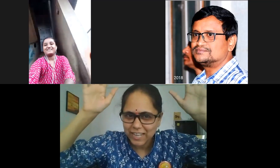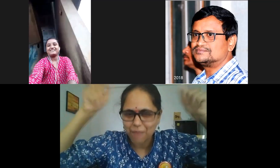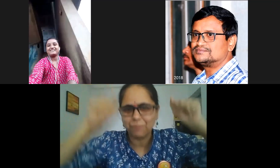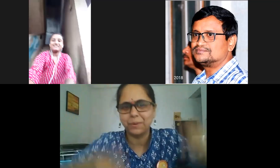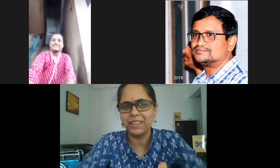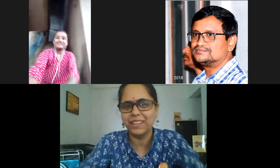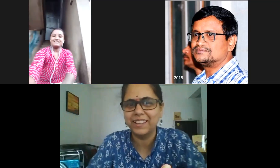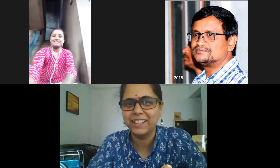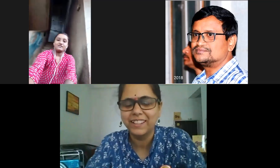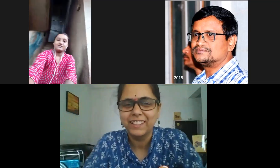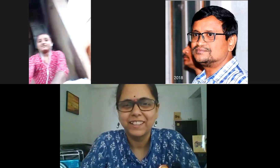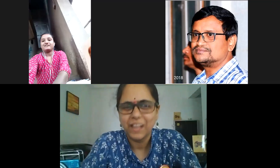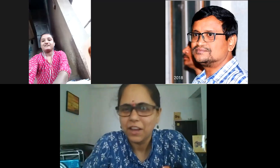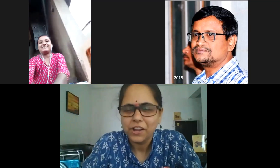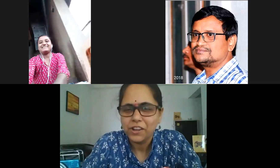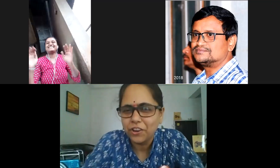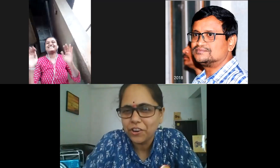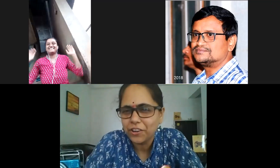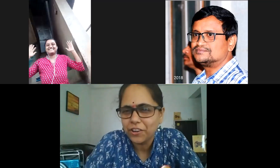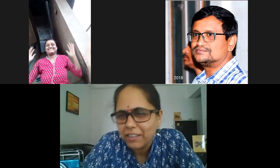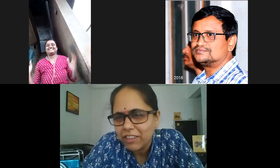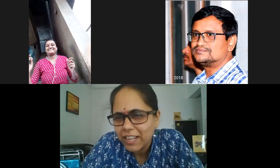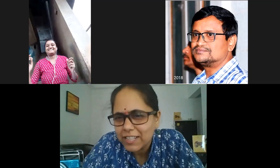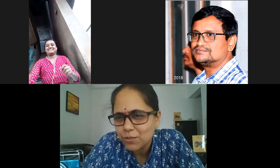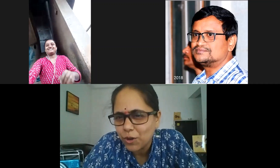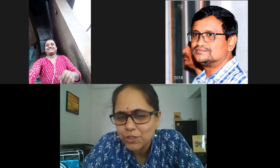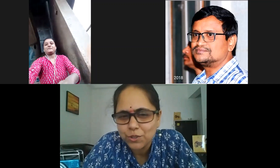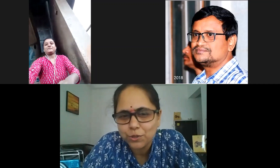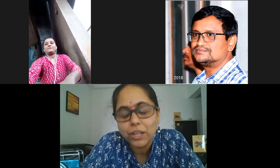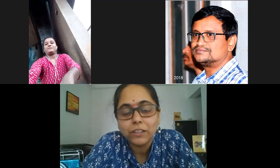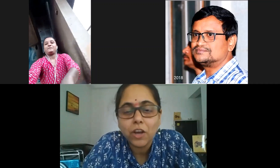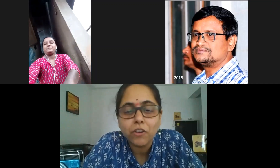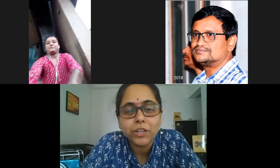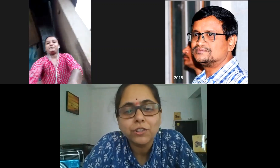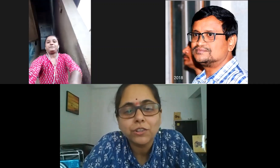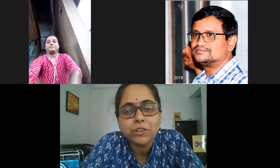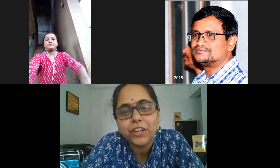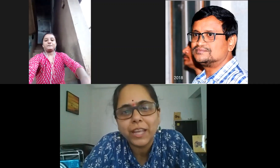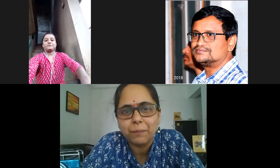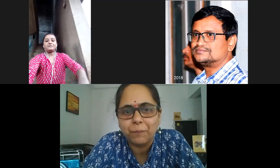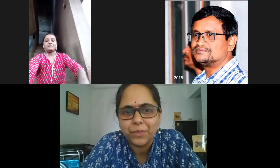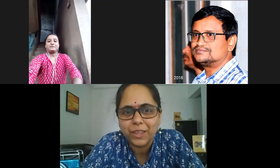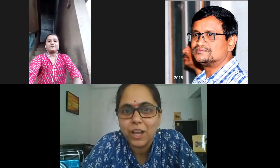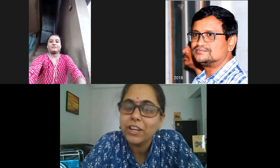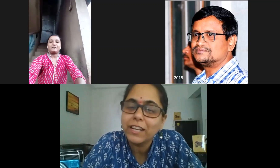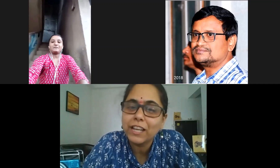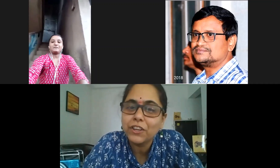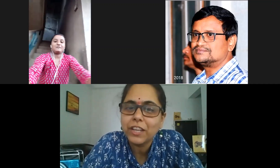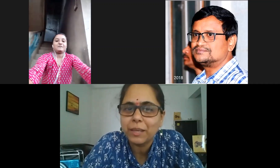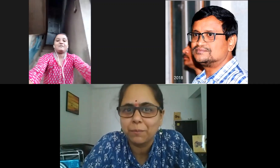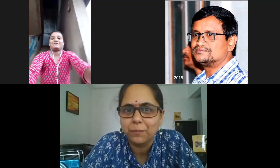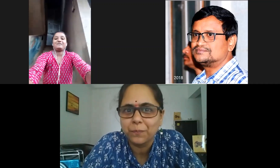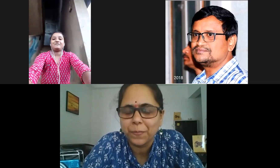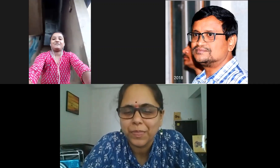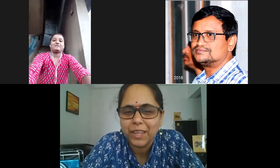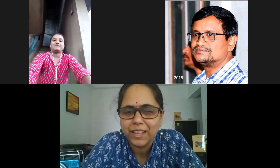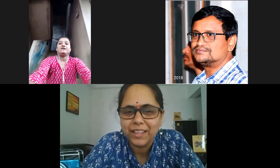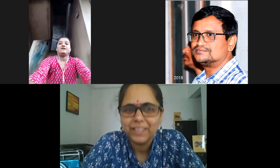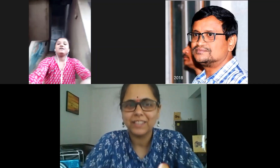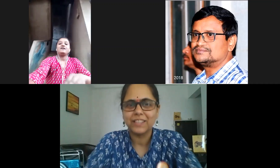clap. Good. Anyone else wants to do? Excellent. Gauri, Thank tell you. your name. Gauri, tell your name.